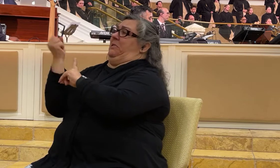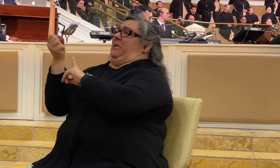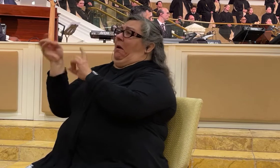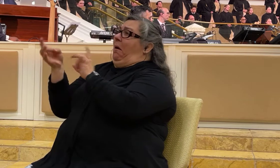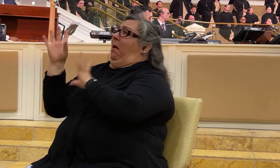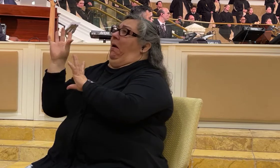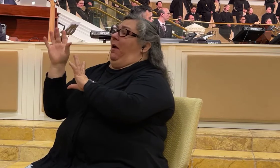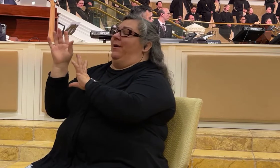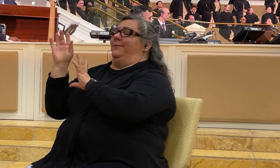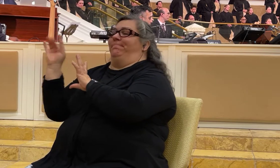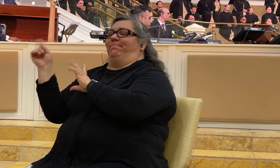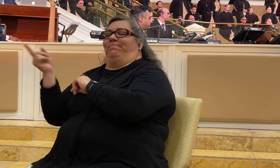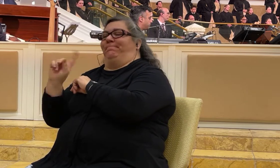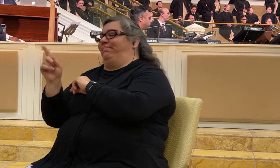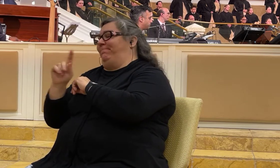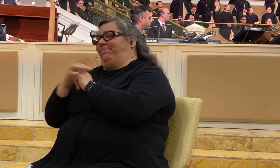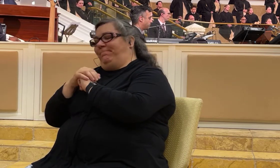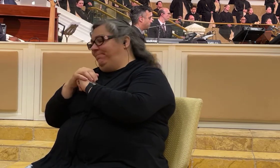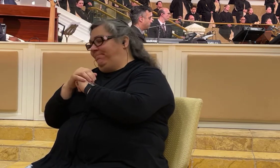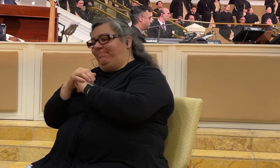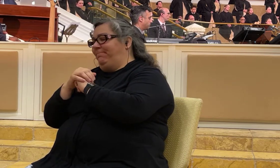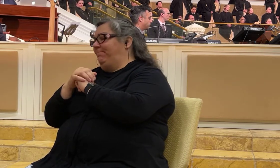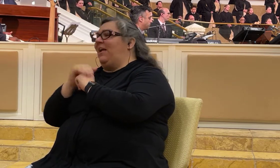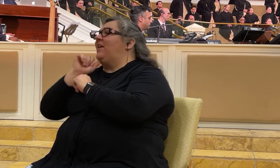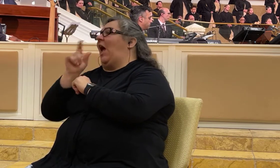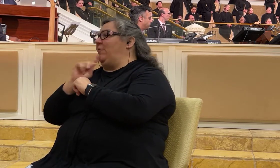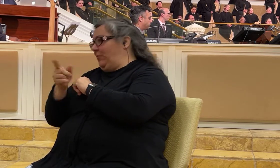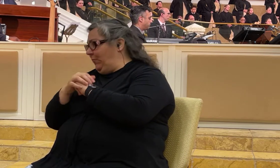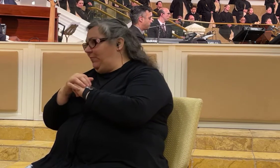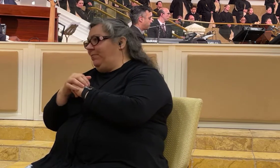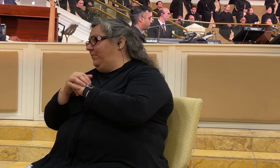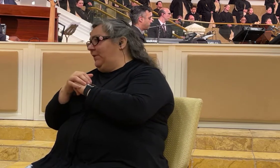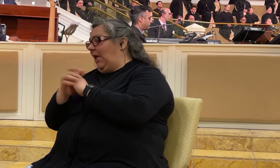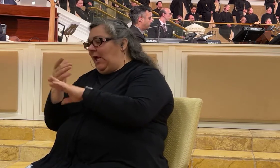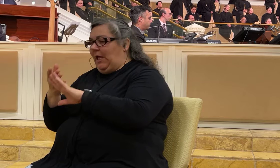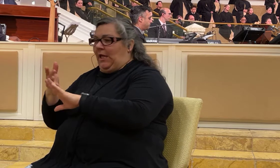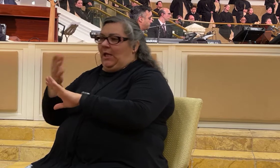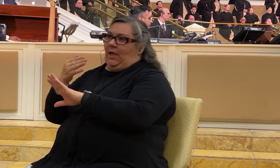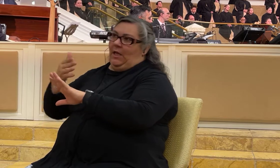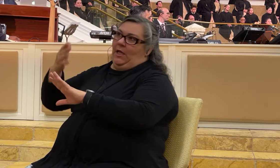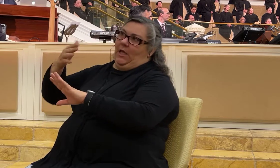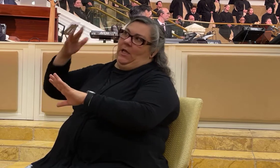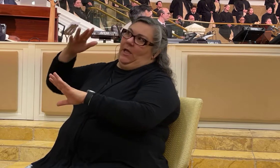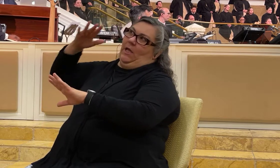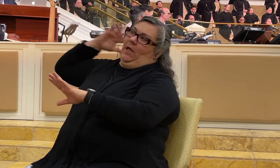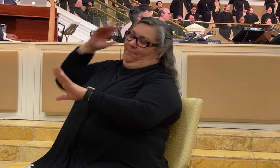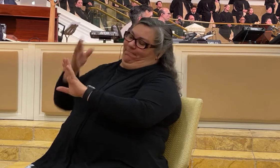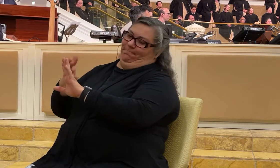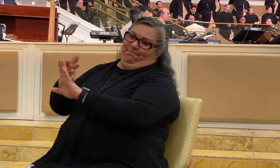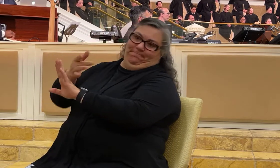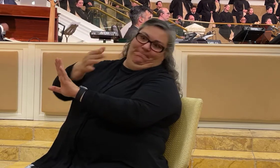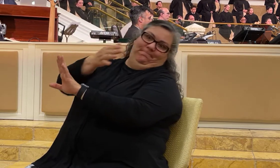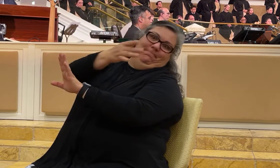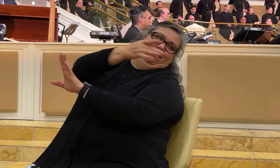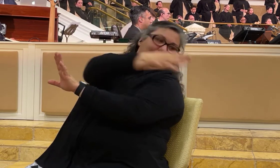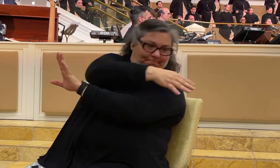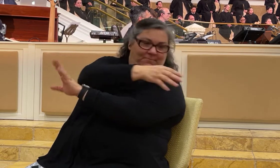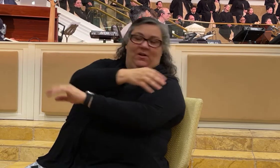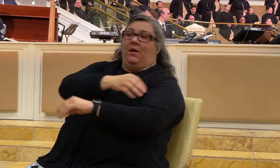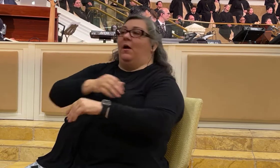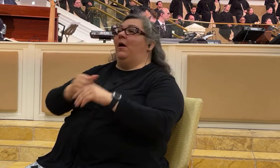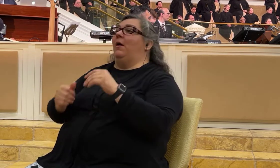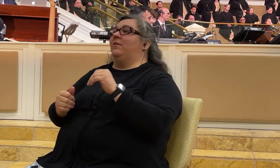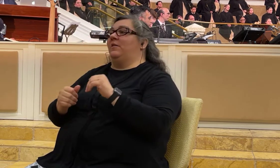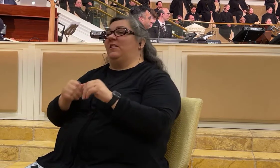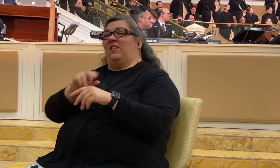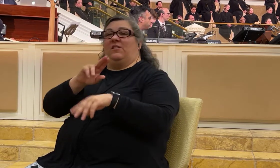adversity that we face today, that is far from the truth. That adversity in most places has been the norm in